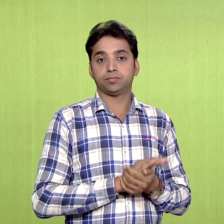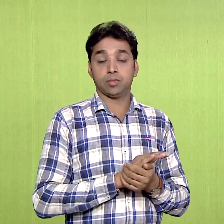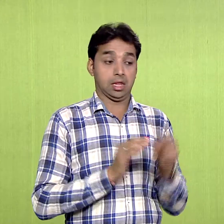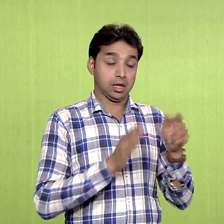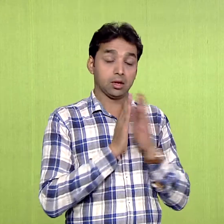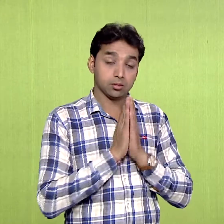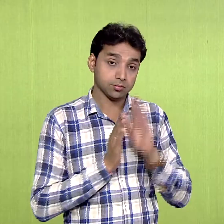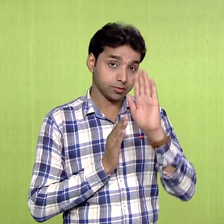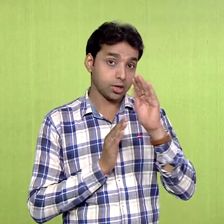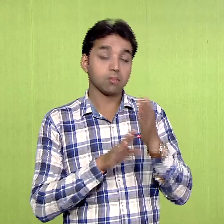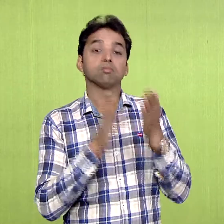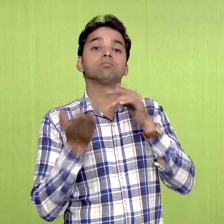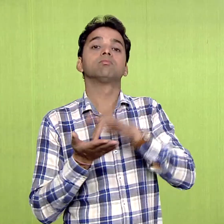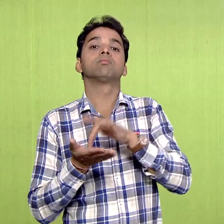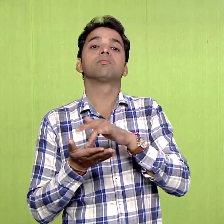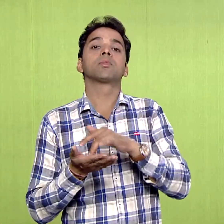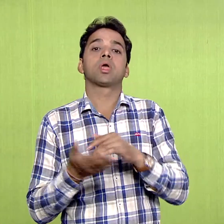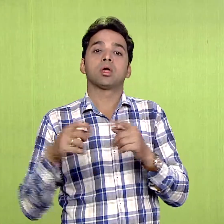Temple at Kanchipuram.